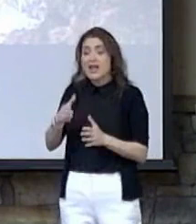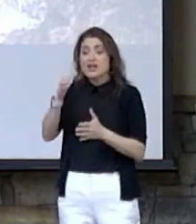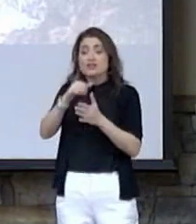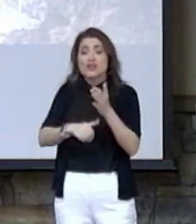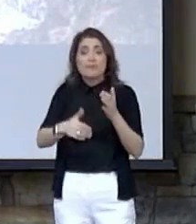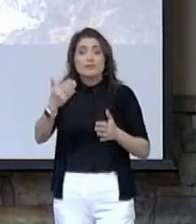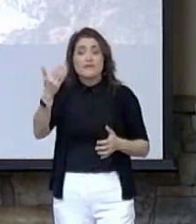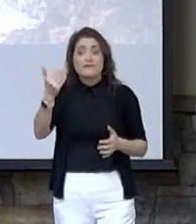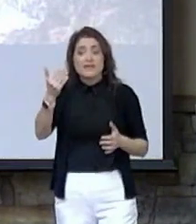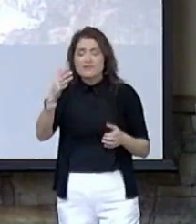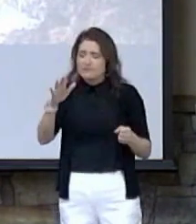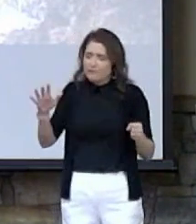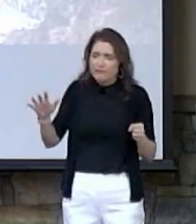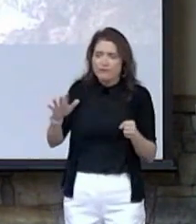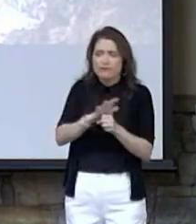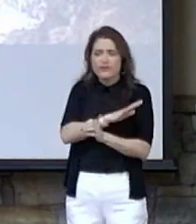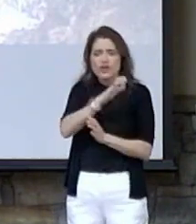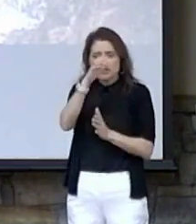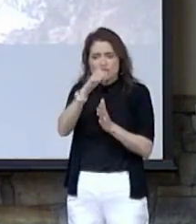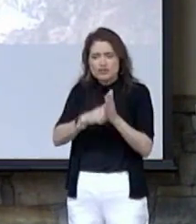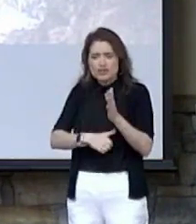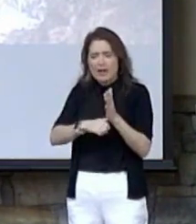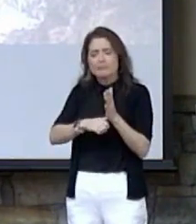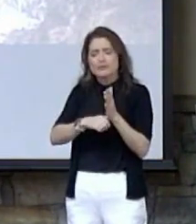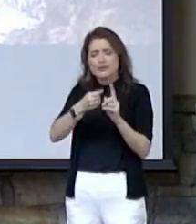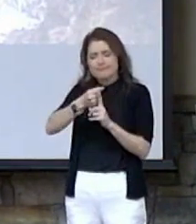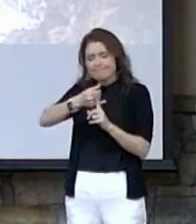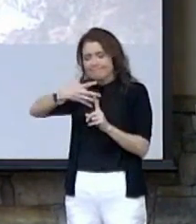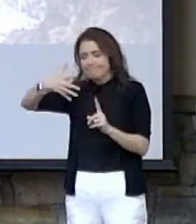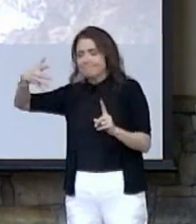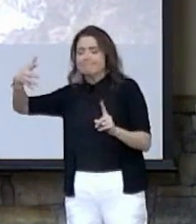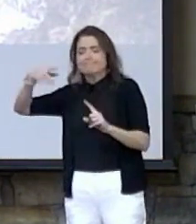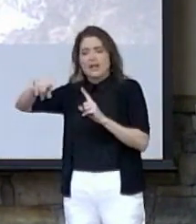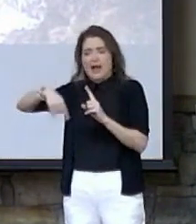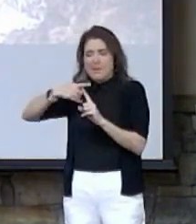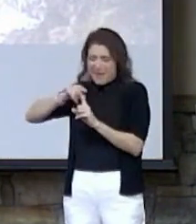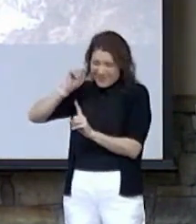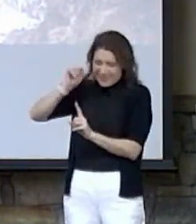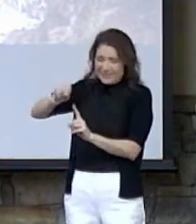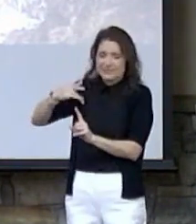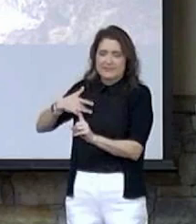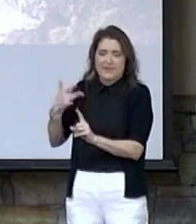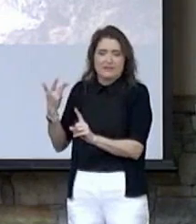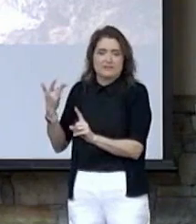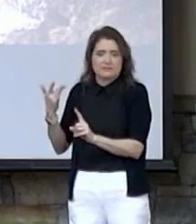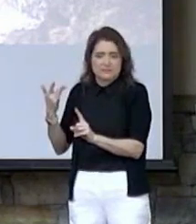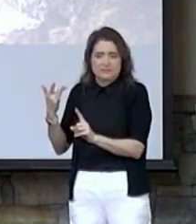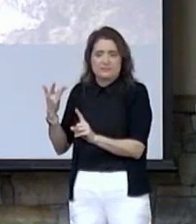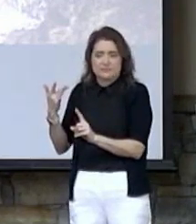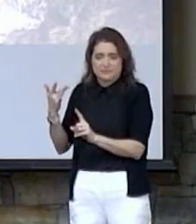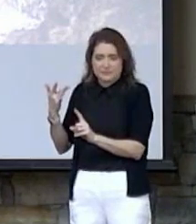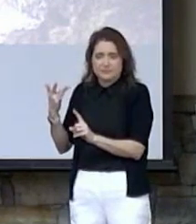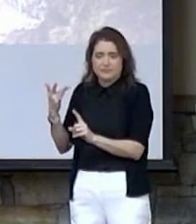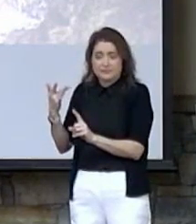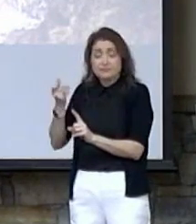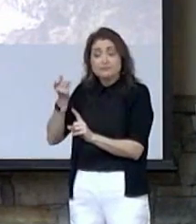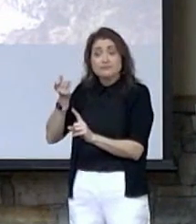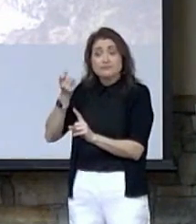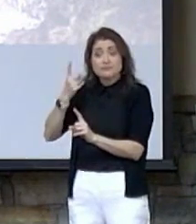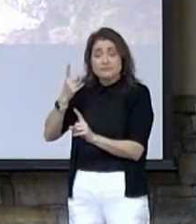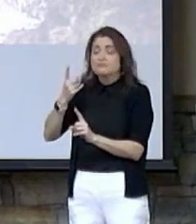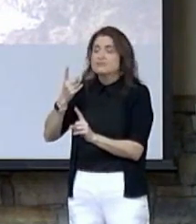an entire chapter talking about this very event that we're looking at this morning. You see, there